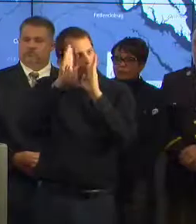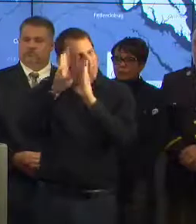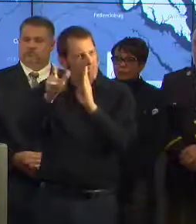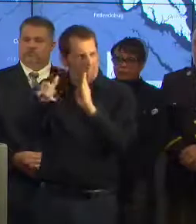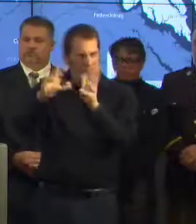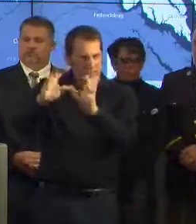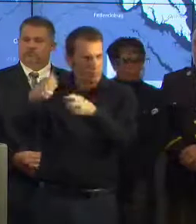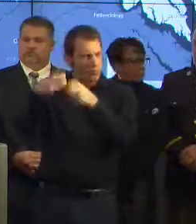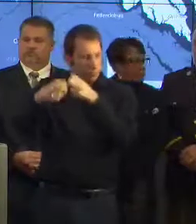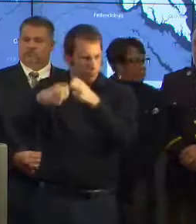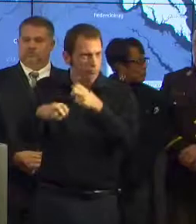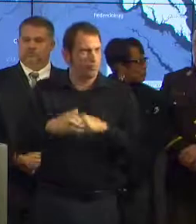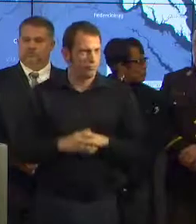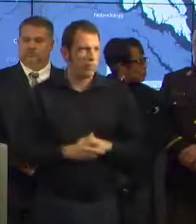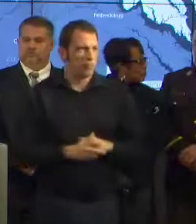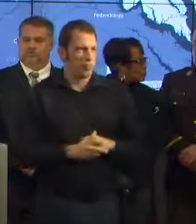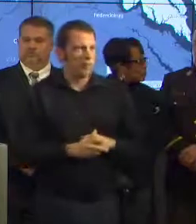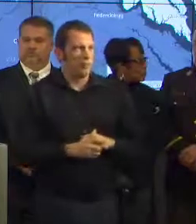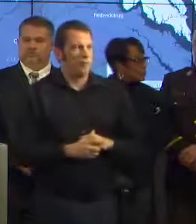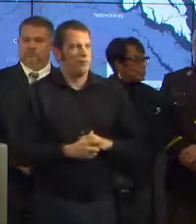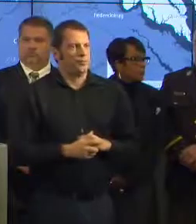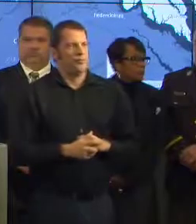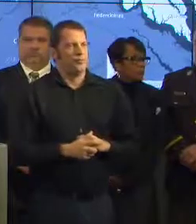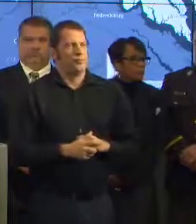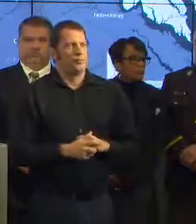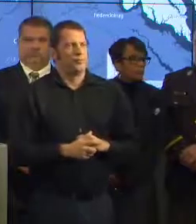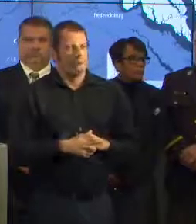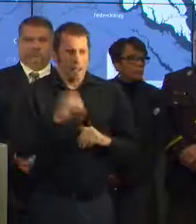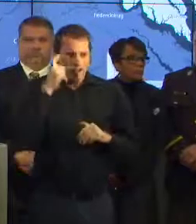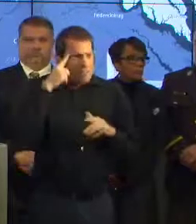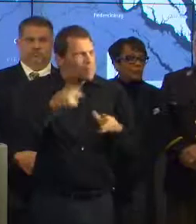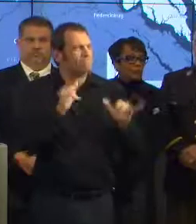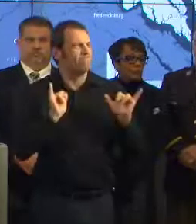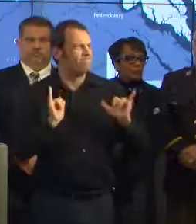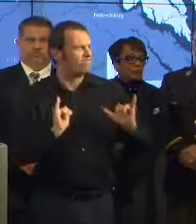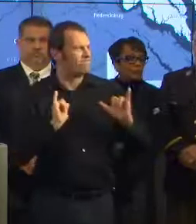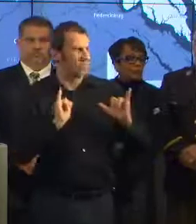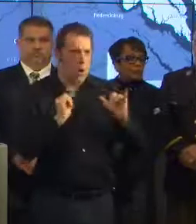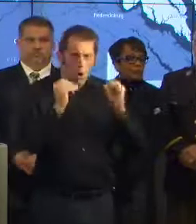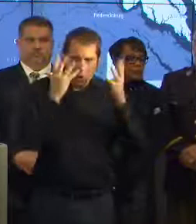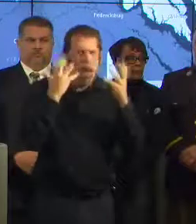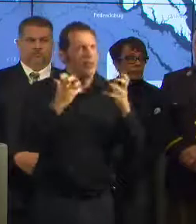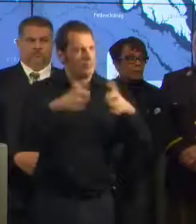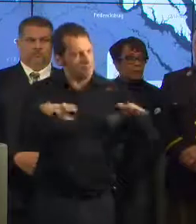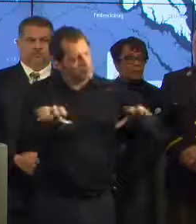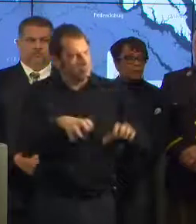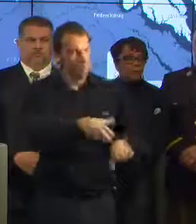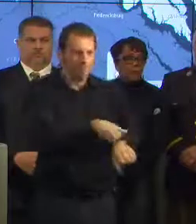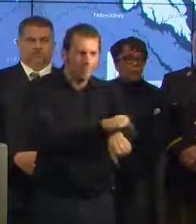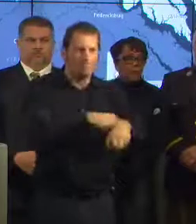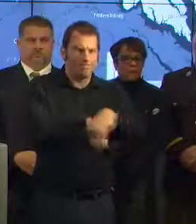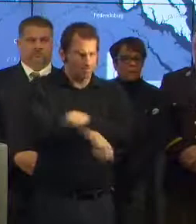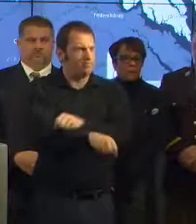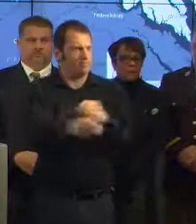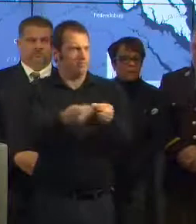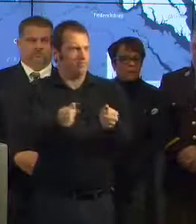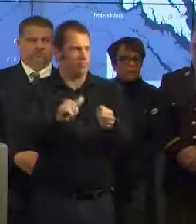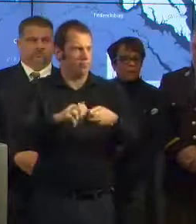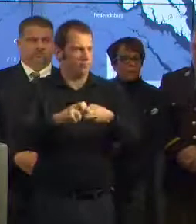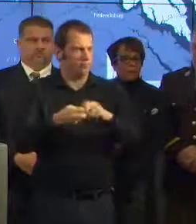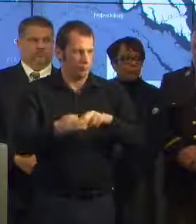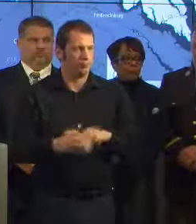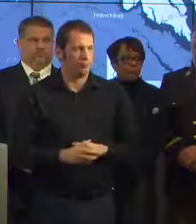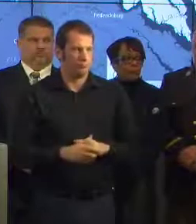leadership and action. Weeks after taking office, the governor created the Heroin and Opioid Emergency